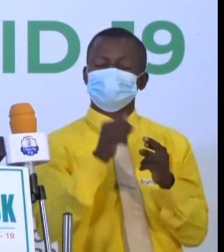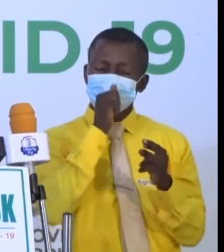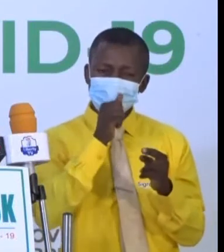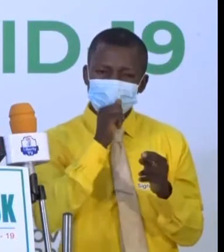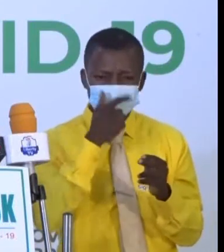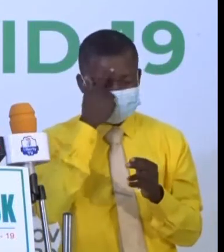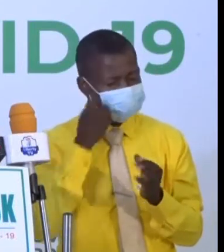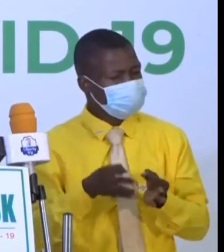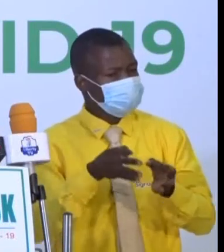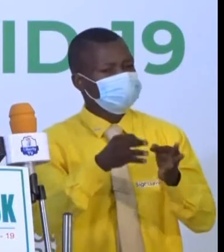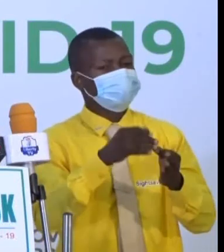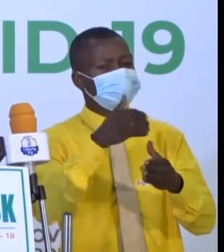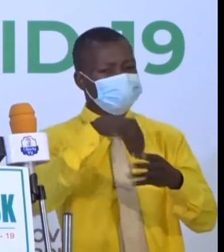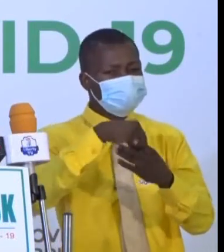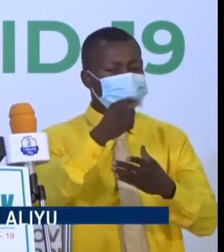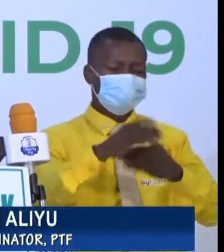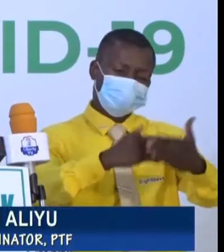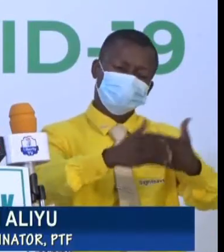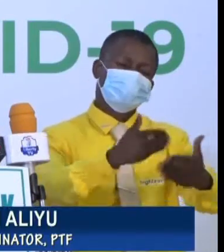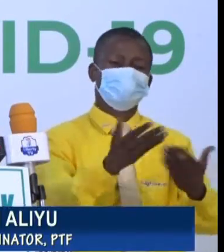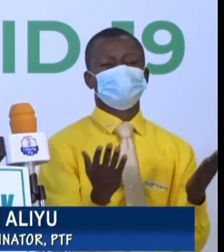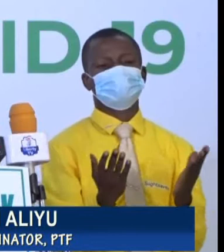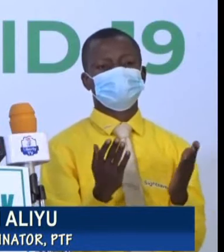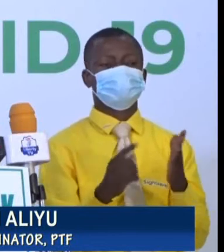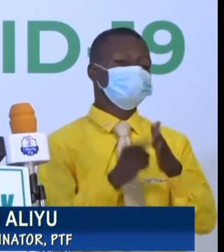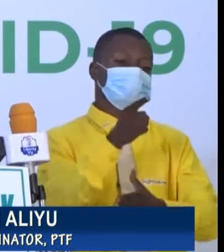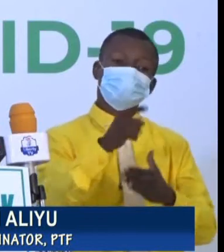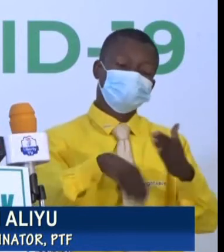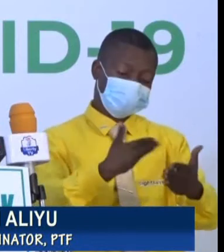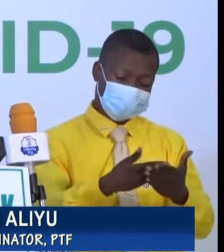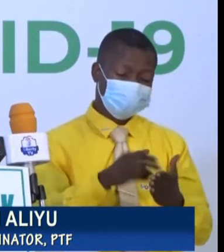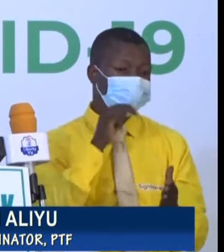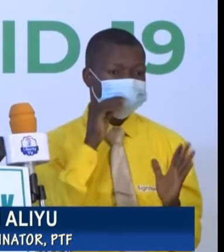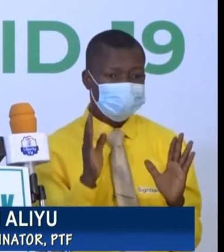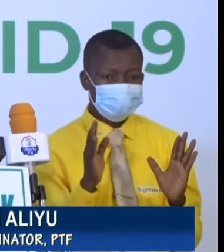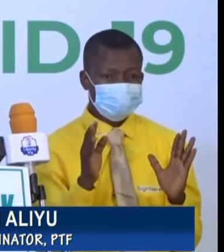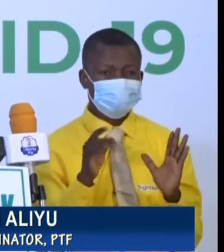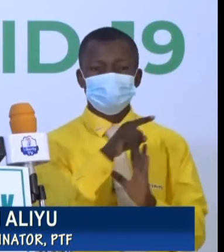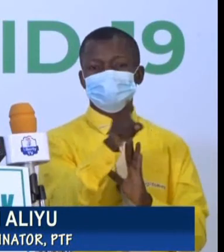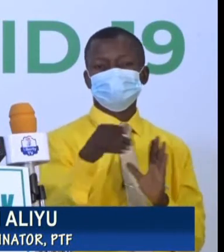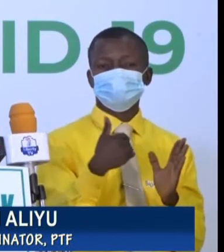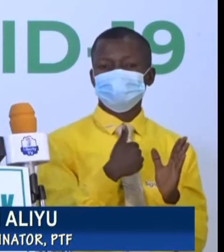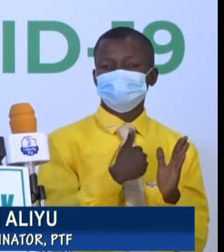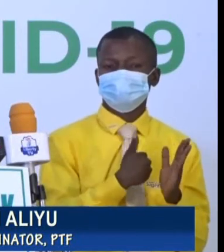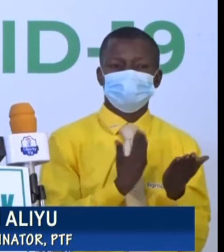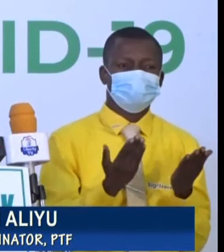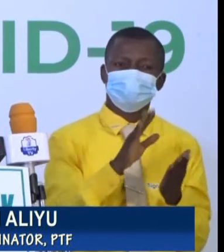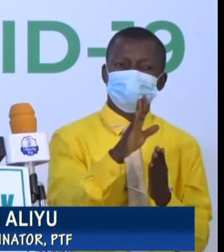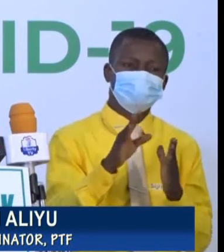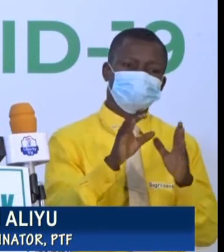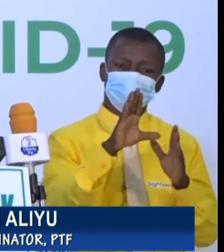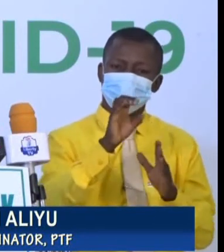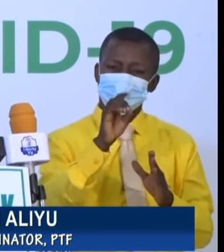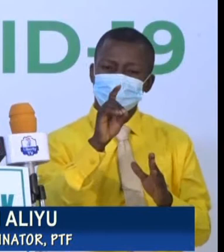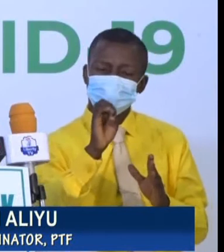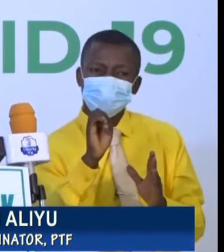in the process of clearing. Once you arrive in Nigeria, you will have a barcode or a QR code that